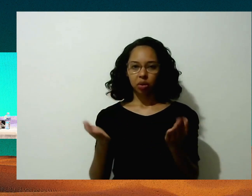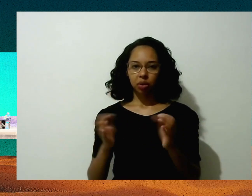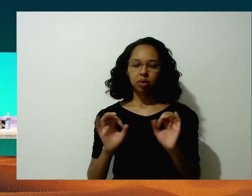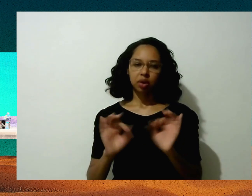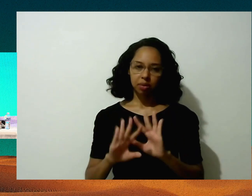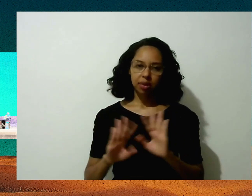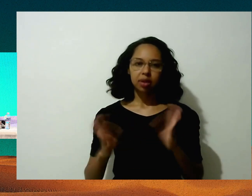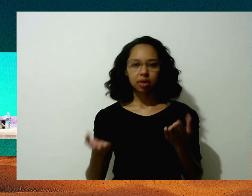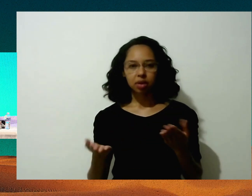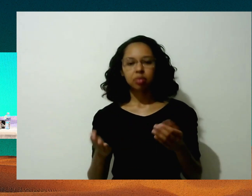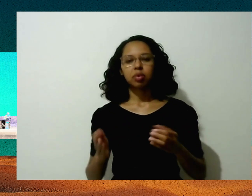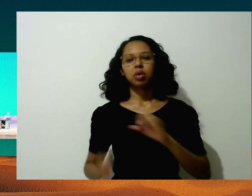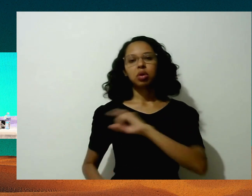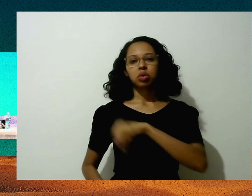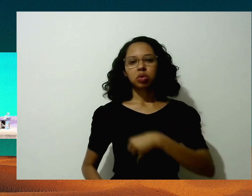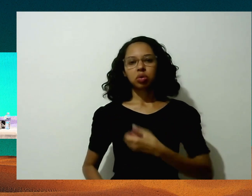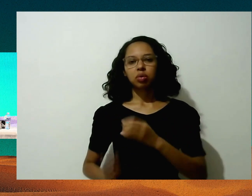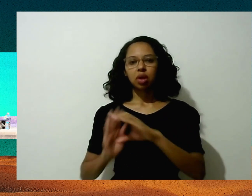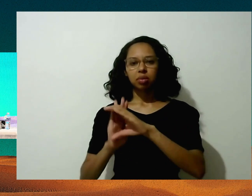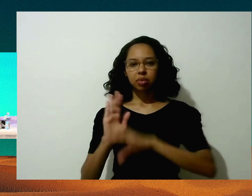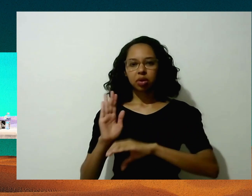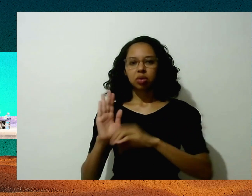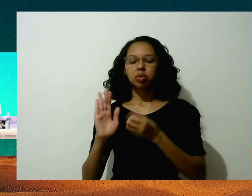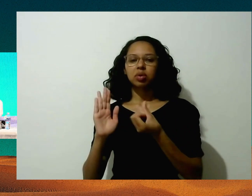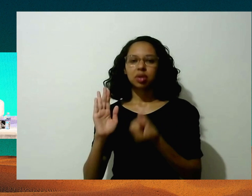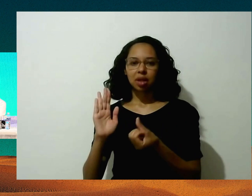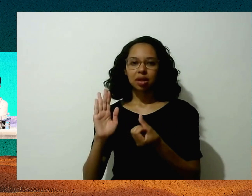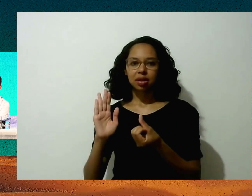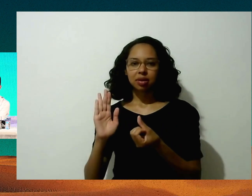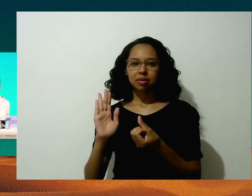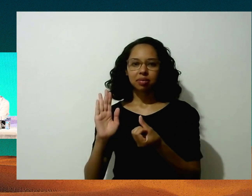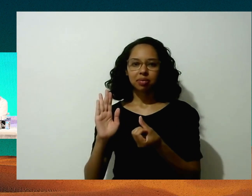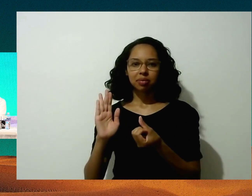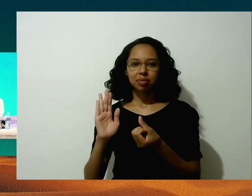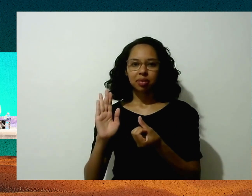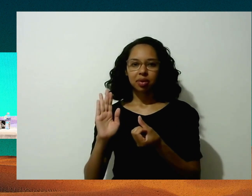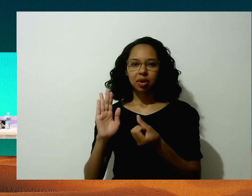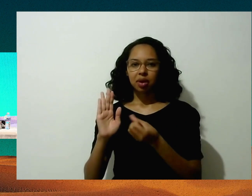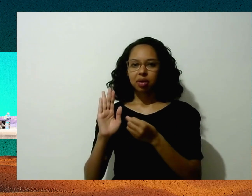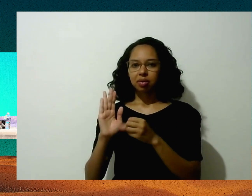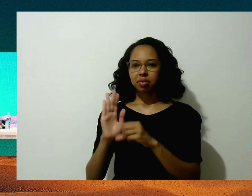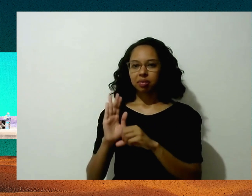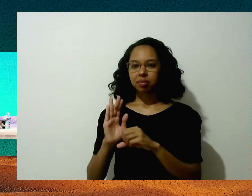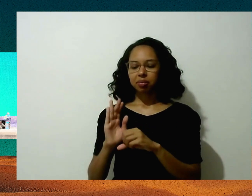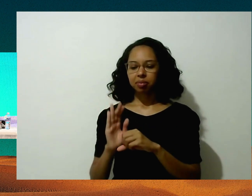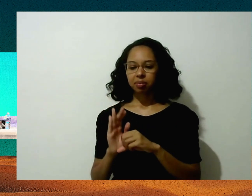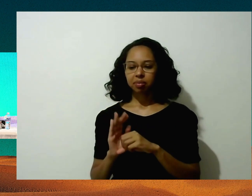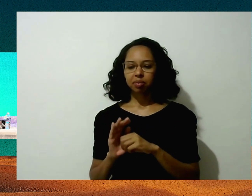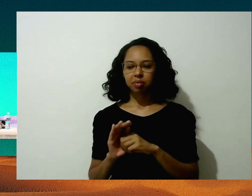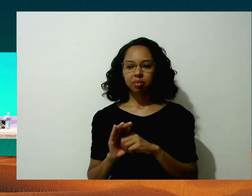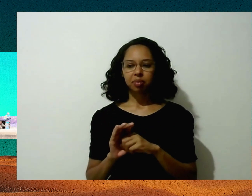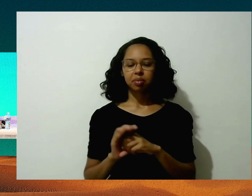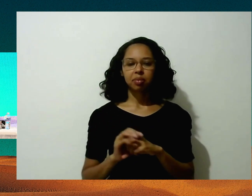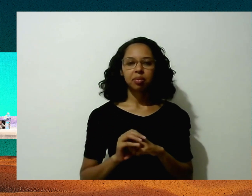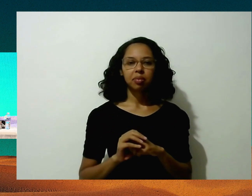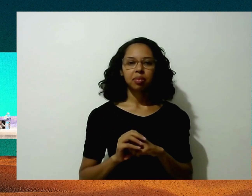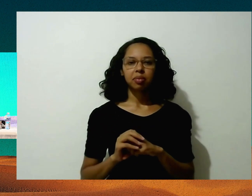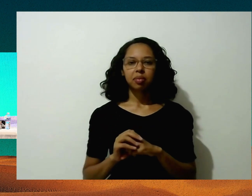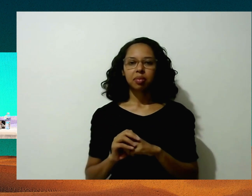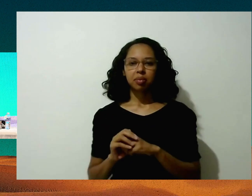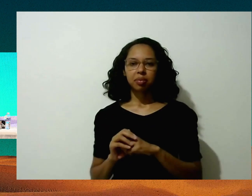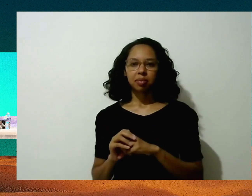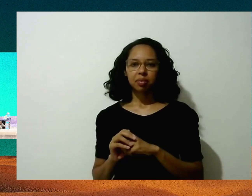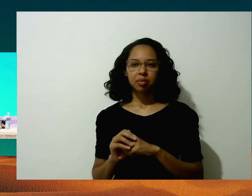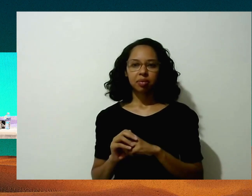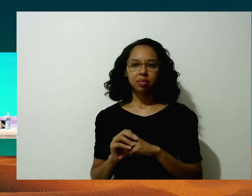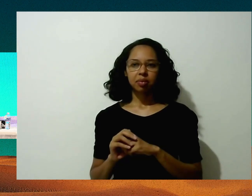conclude. Porque eu nem li quase, só li um versículo, né? Because I haven't João read, 6. I just read one verse on John 6.